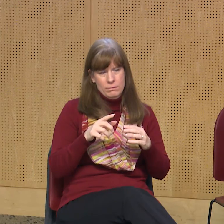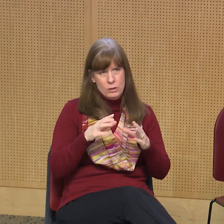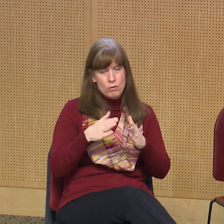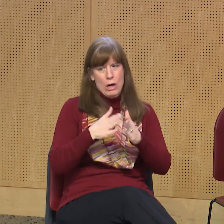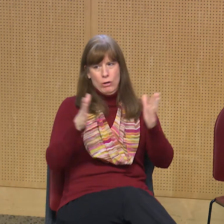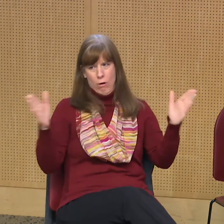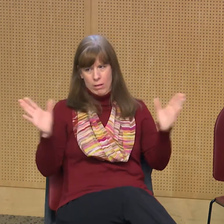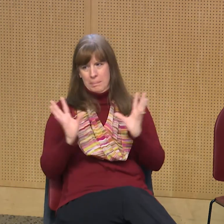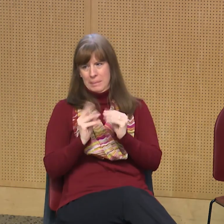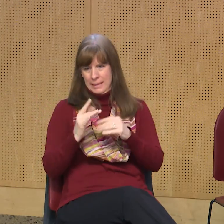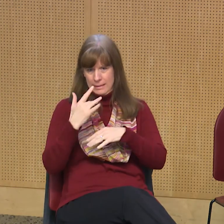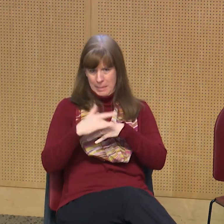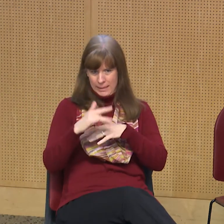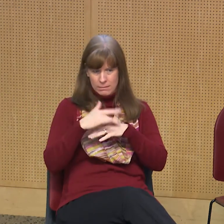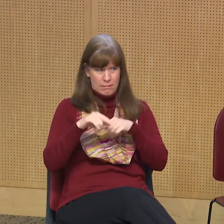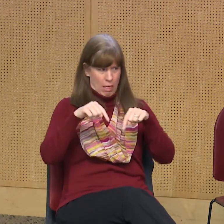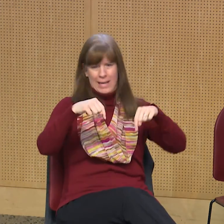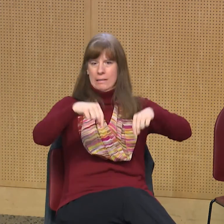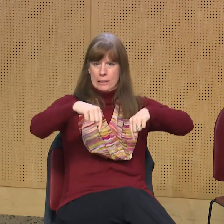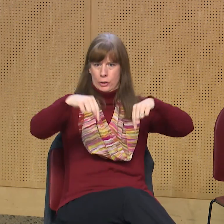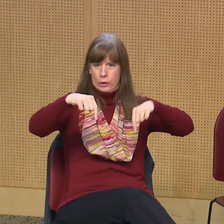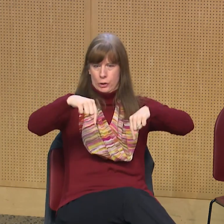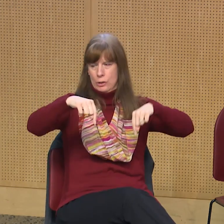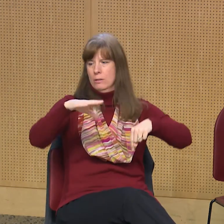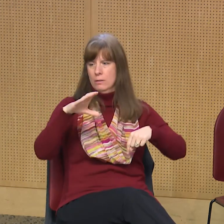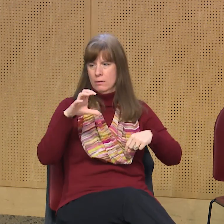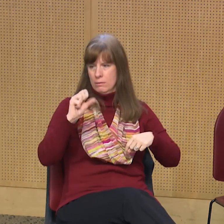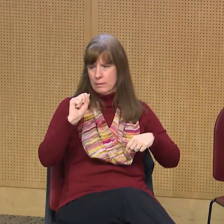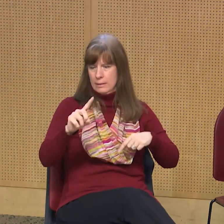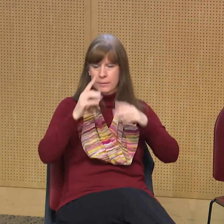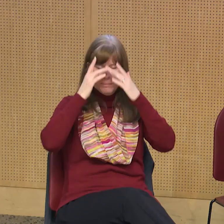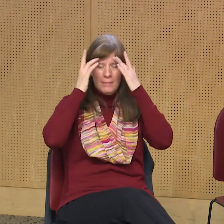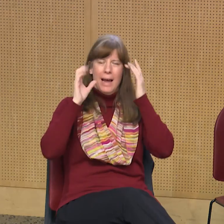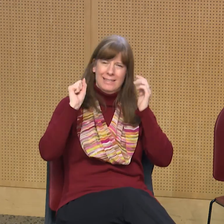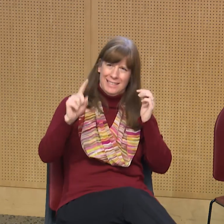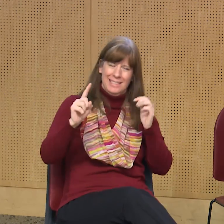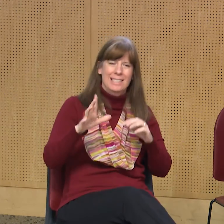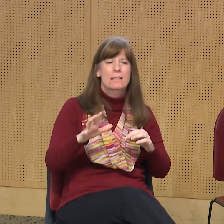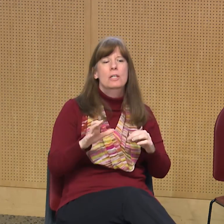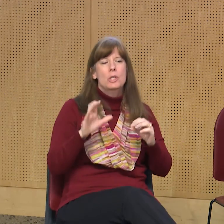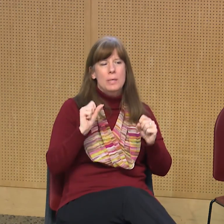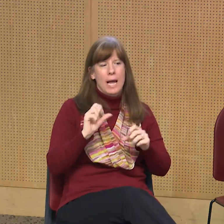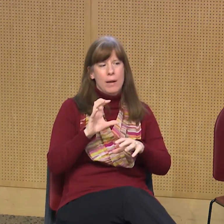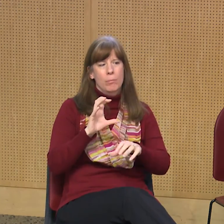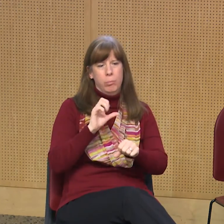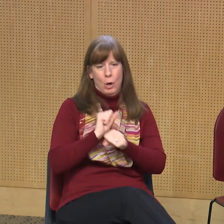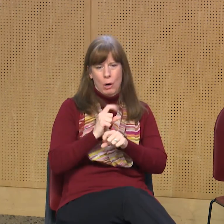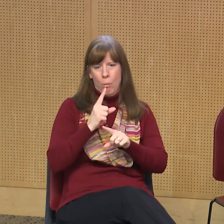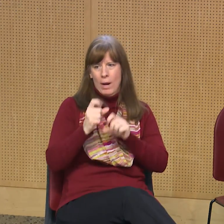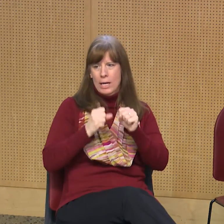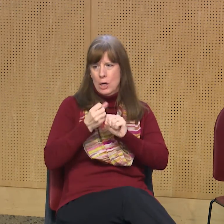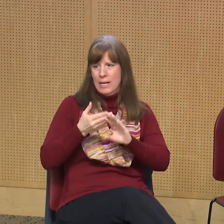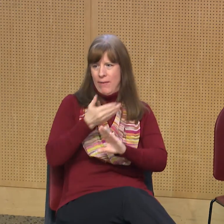One thing about general meeting space, like this room at the SDC, you can book a year in